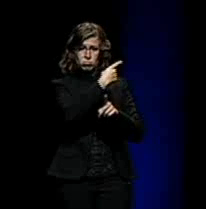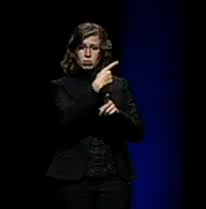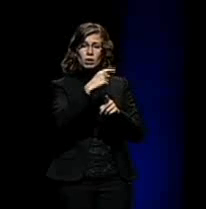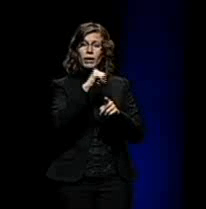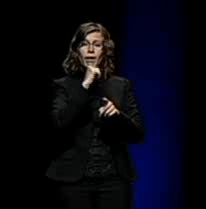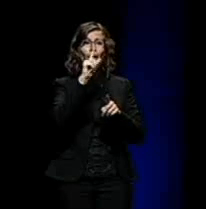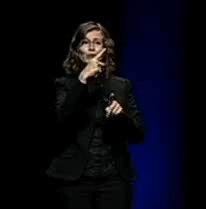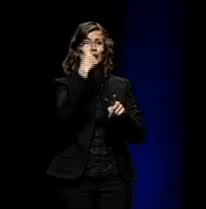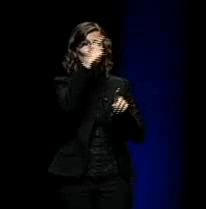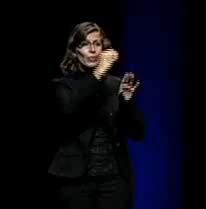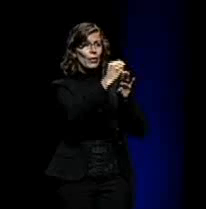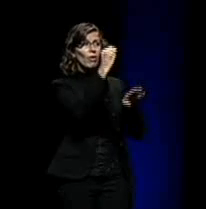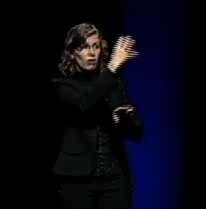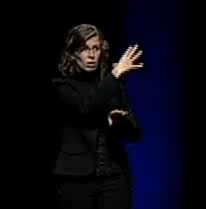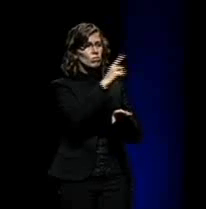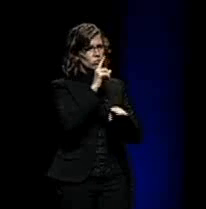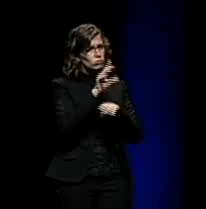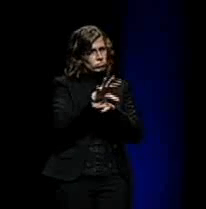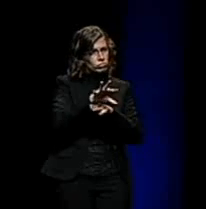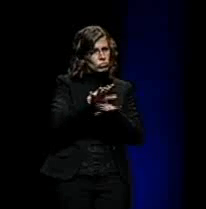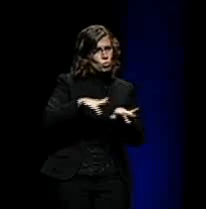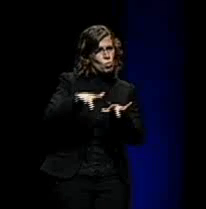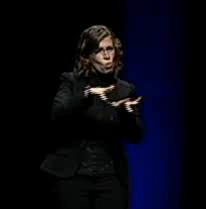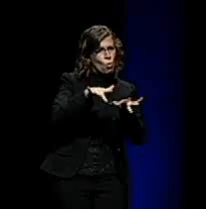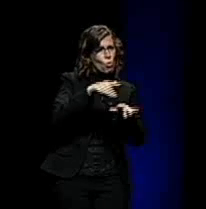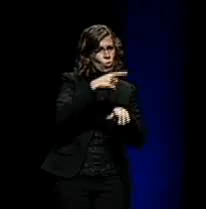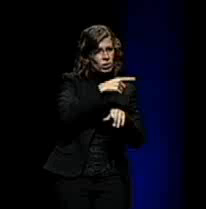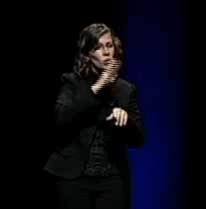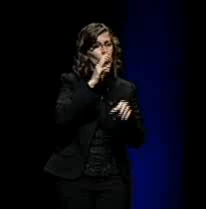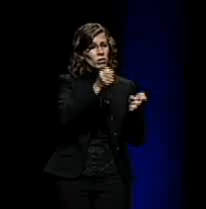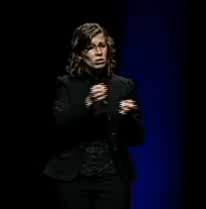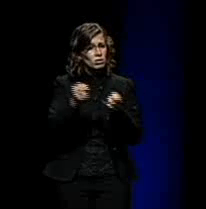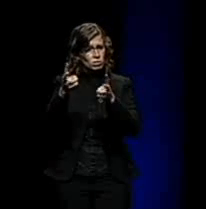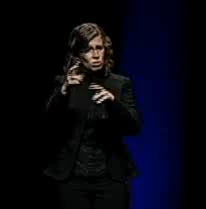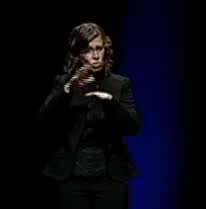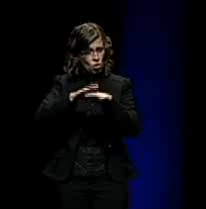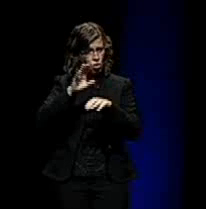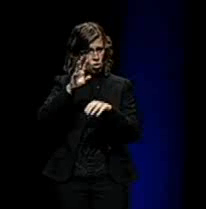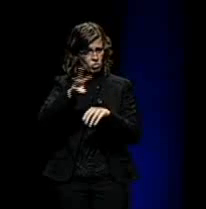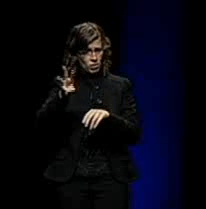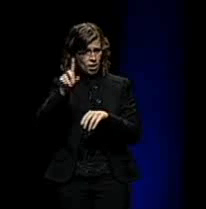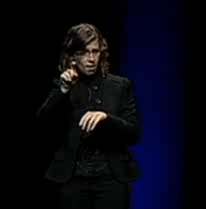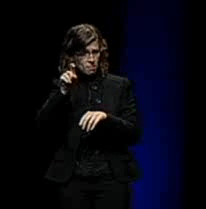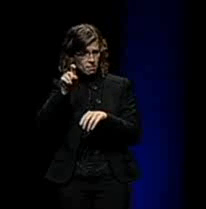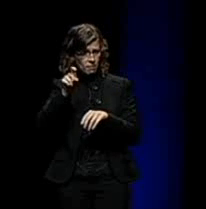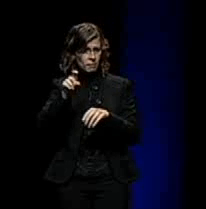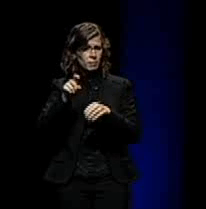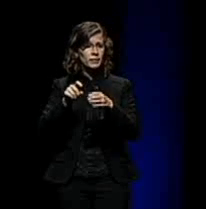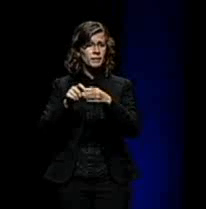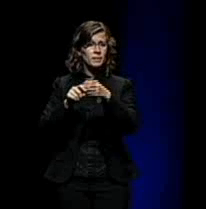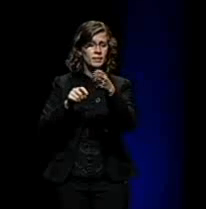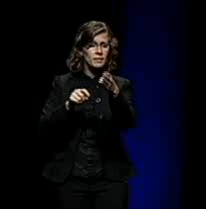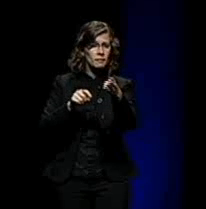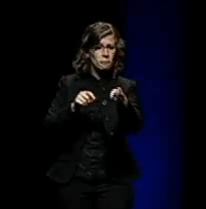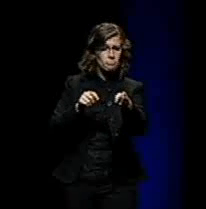is recorded. Is that on NIC News? They can click on the link to it in NIC News or on the website somewhere?